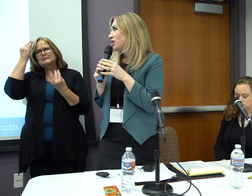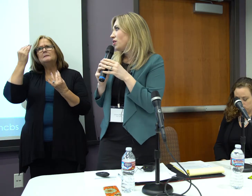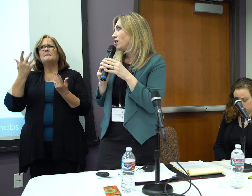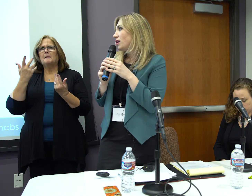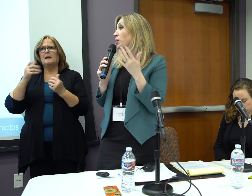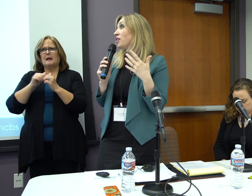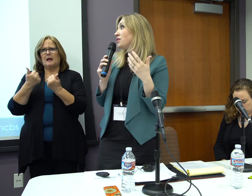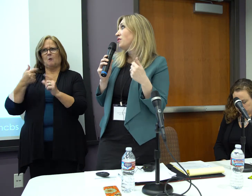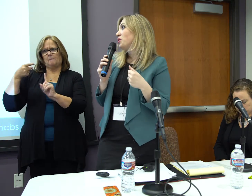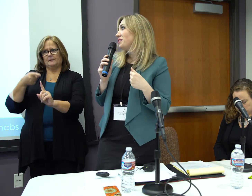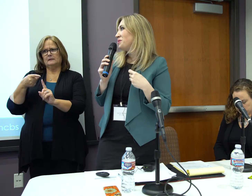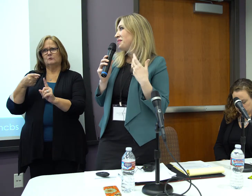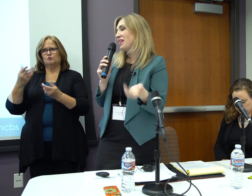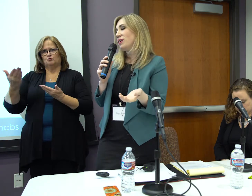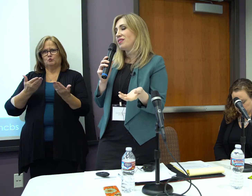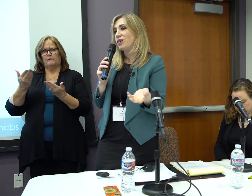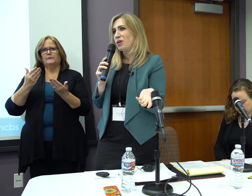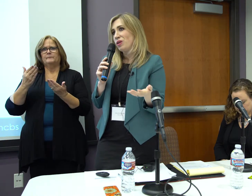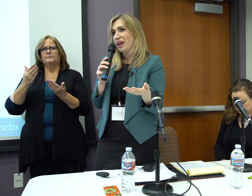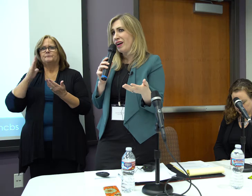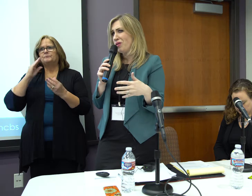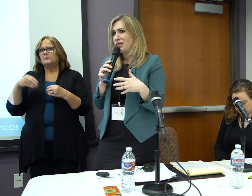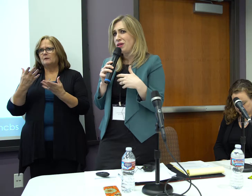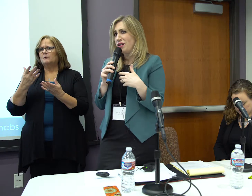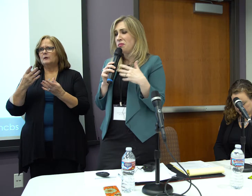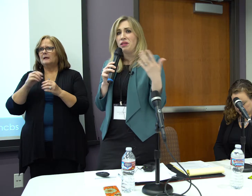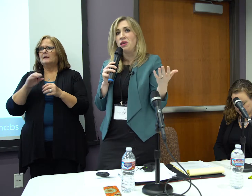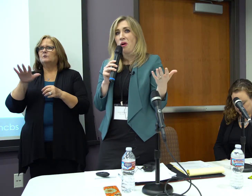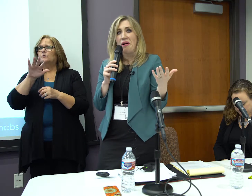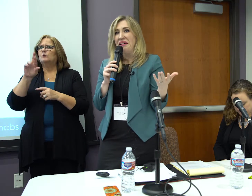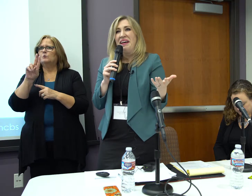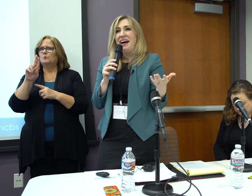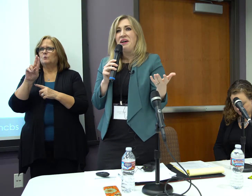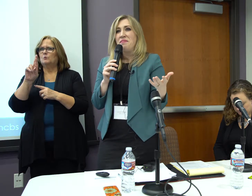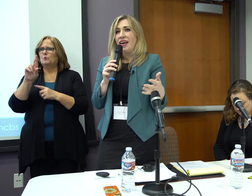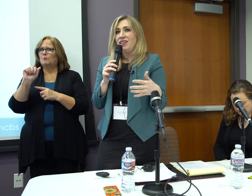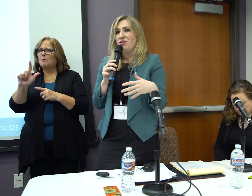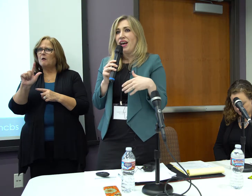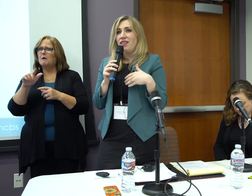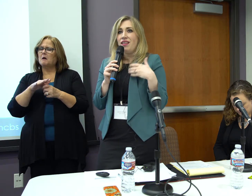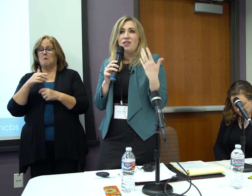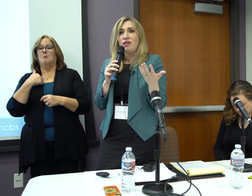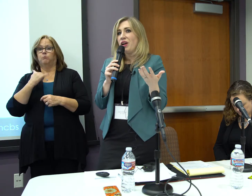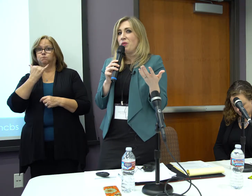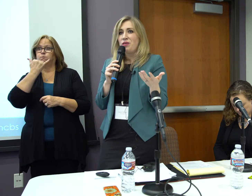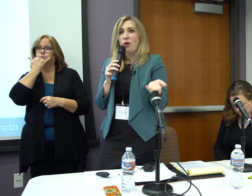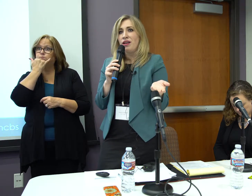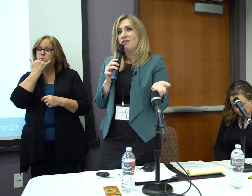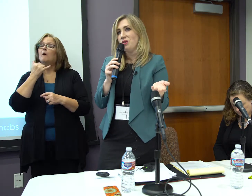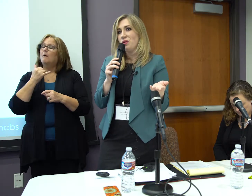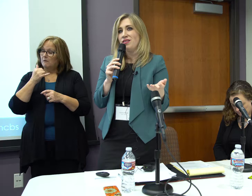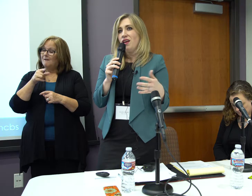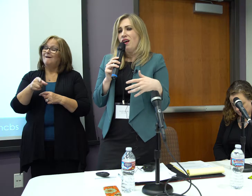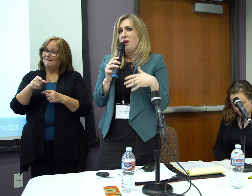how a particular set of services was going to be delivered in a rural area, only to be completely wrong, and to find that this provider was